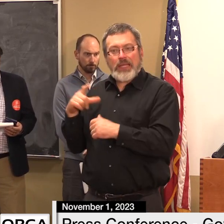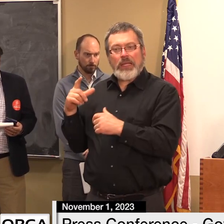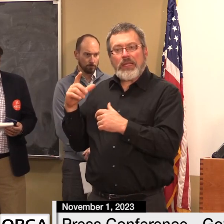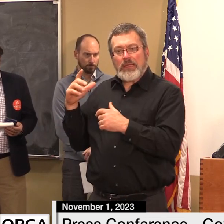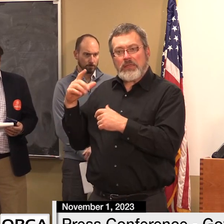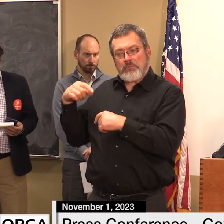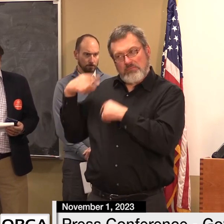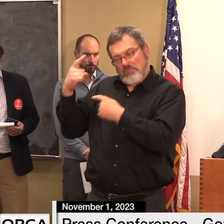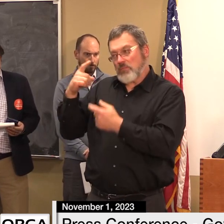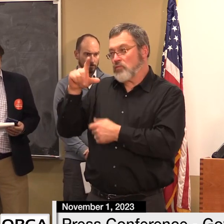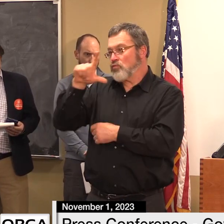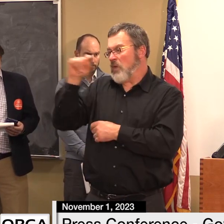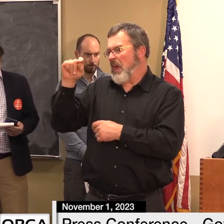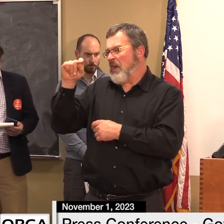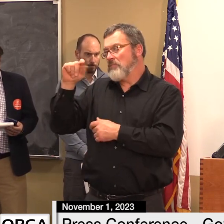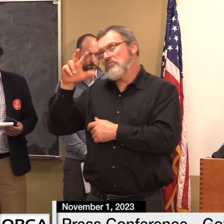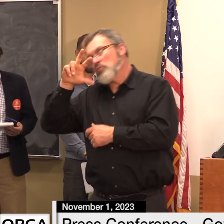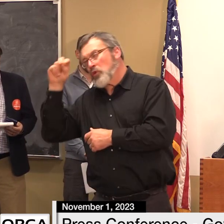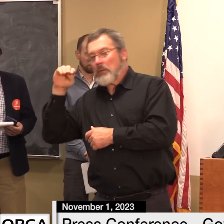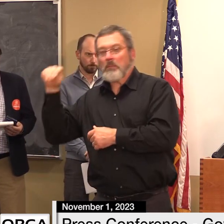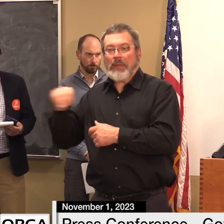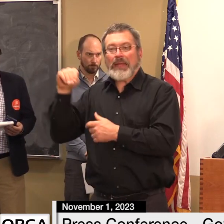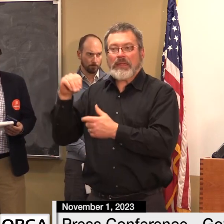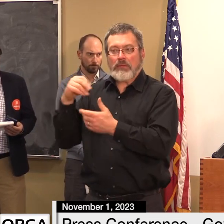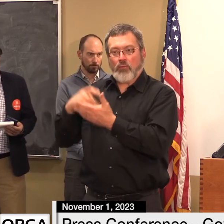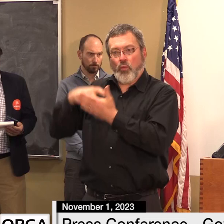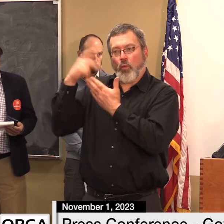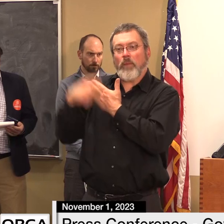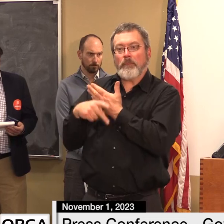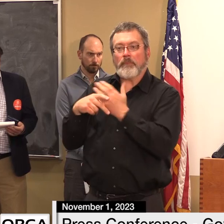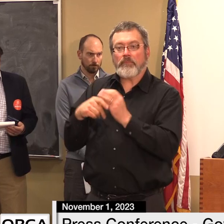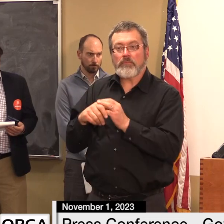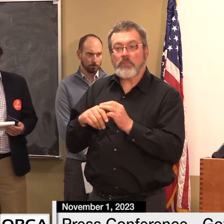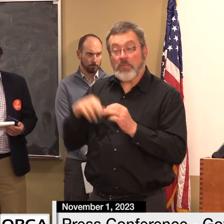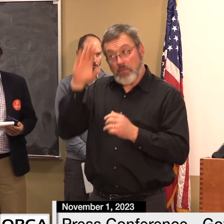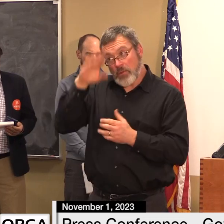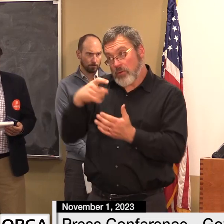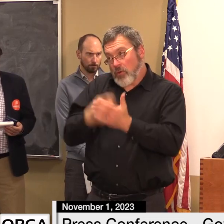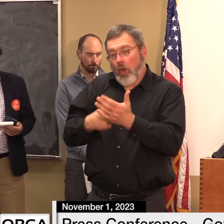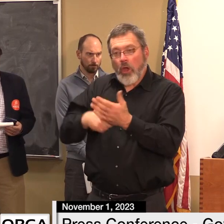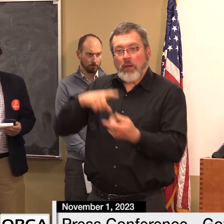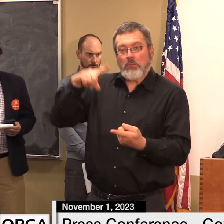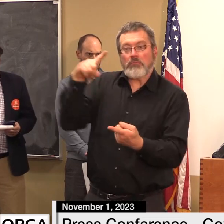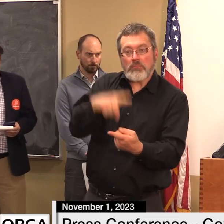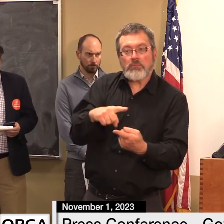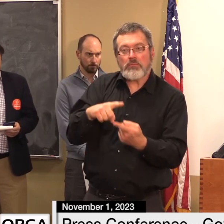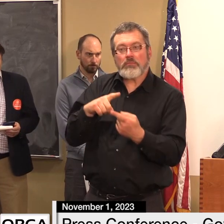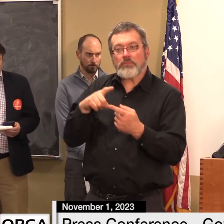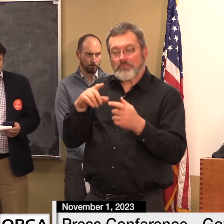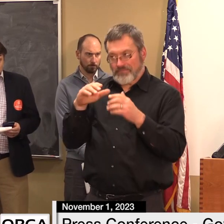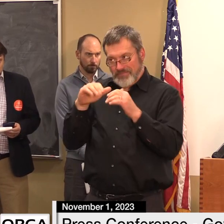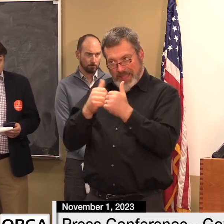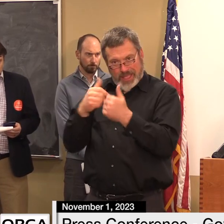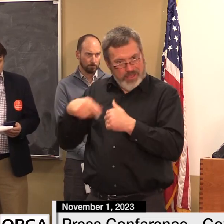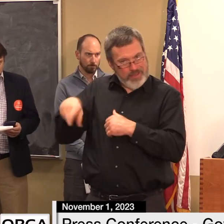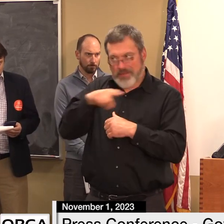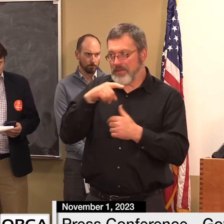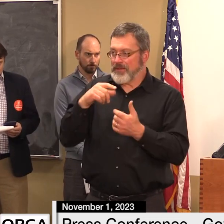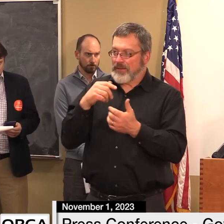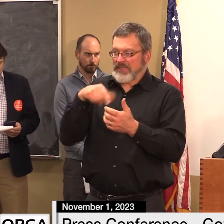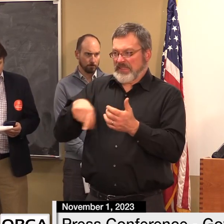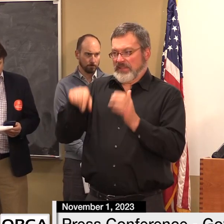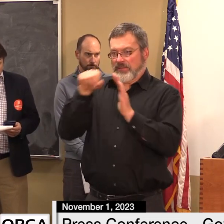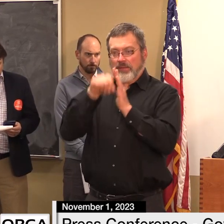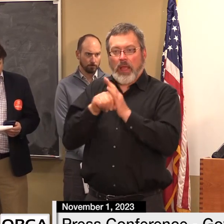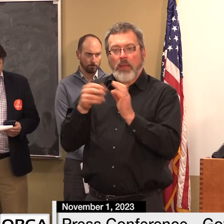last few years. Not only does it reduce costs, helping make our state more affordable, but it also